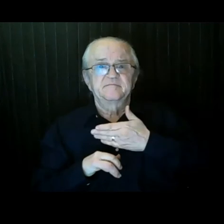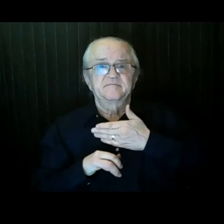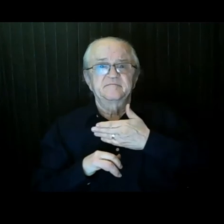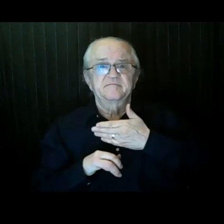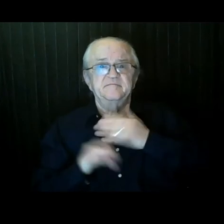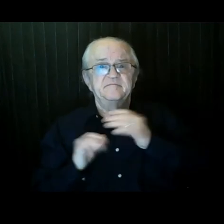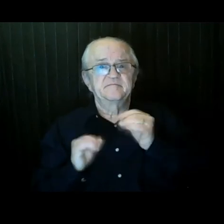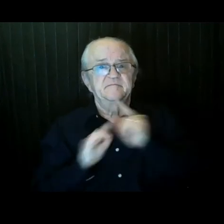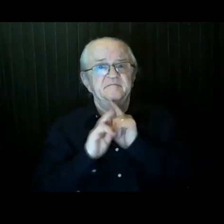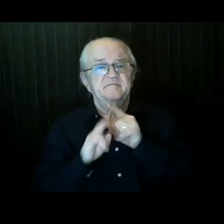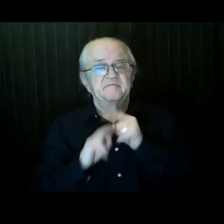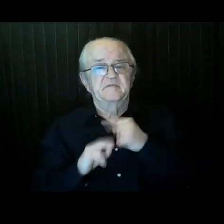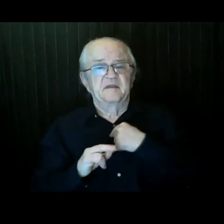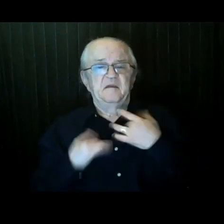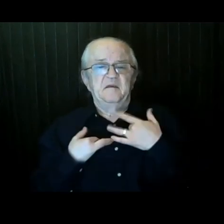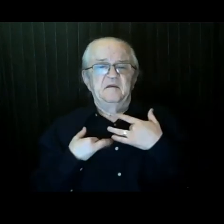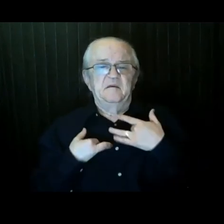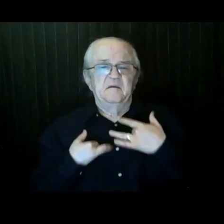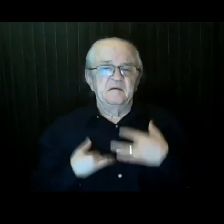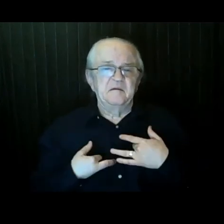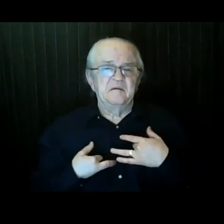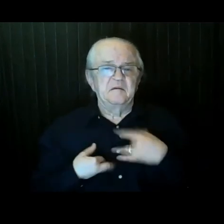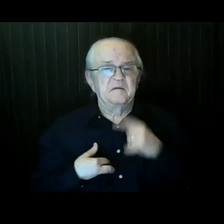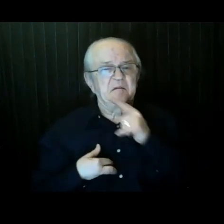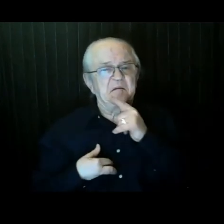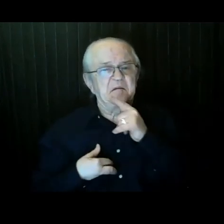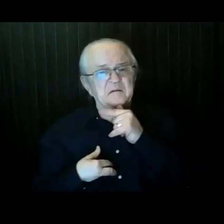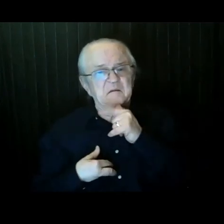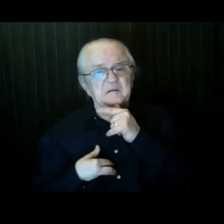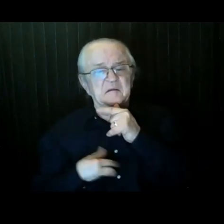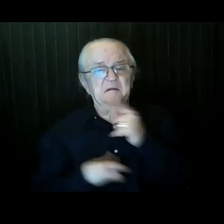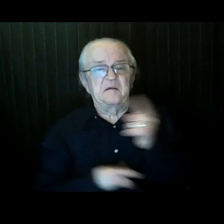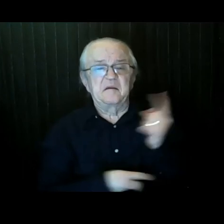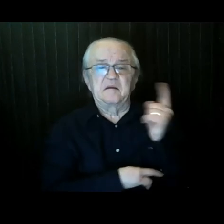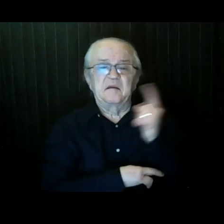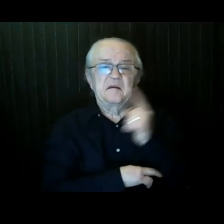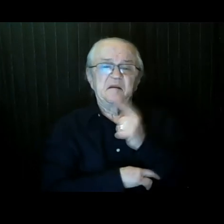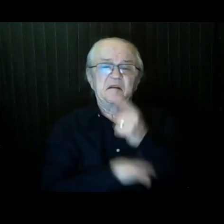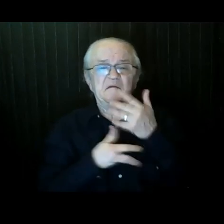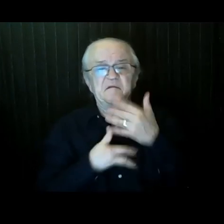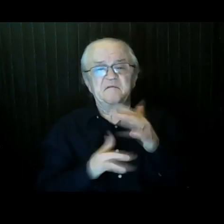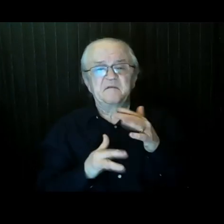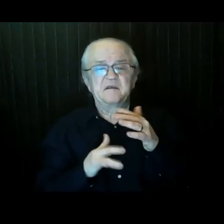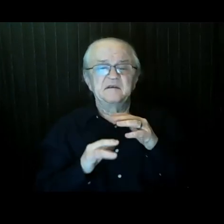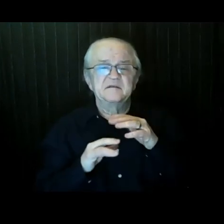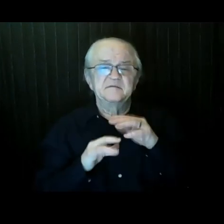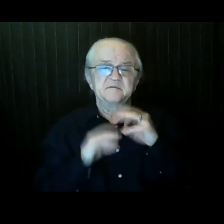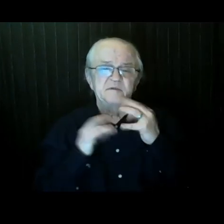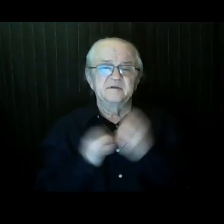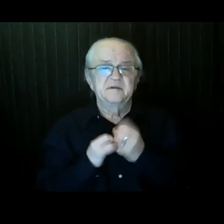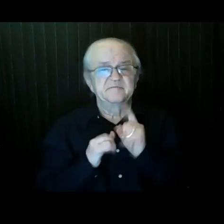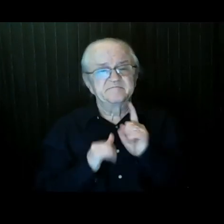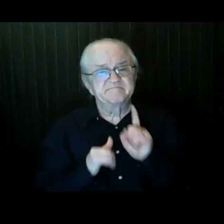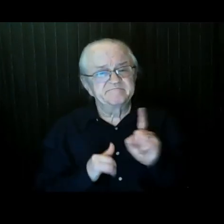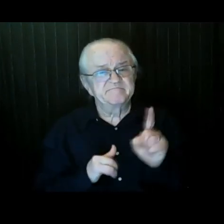was kind of feeling down on myself. And as the day ended with the workshop, I went to the facilitator who hired me, and I said, you know